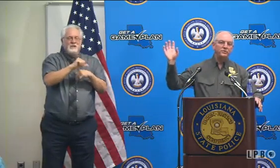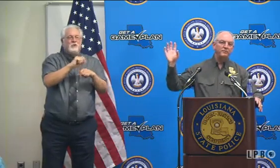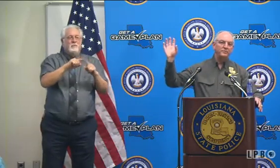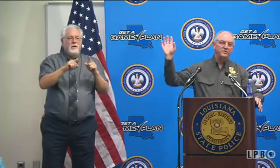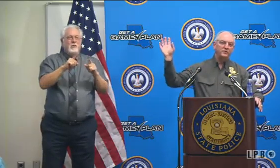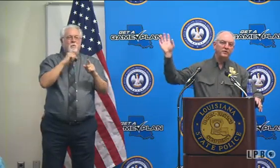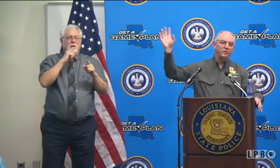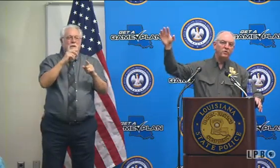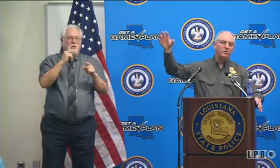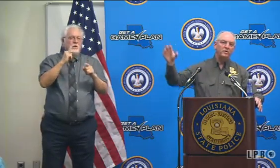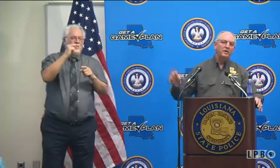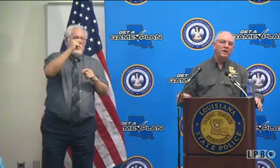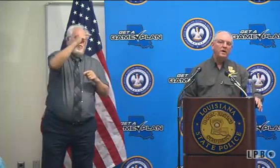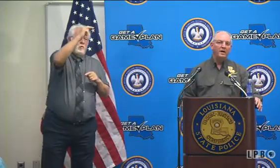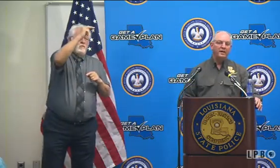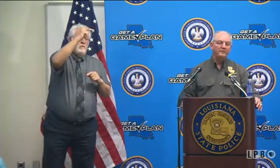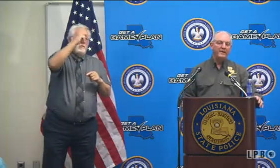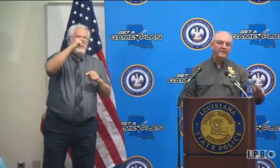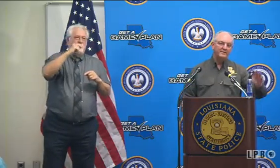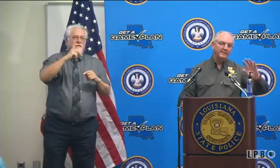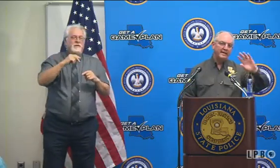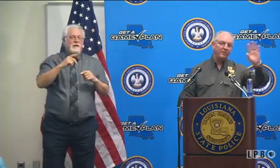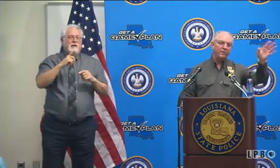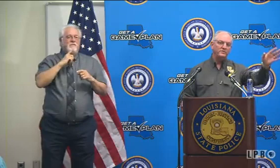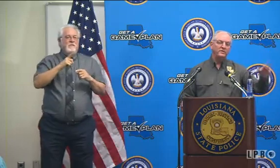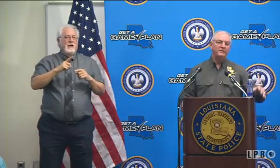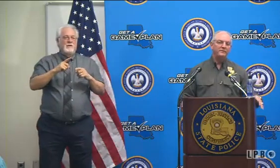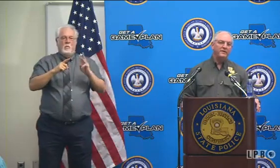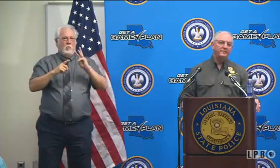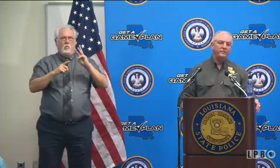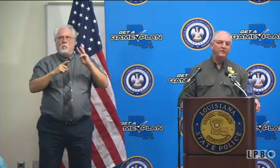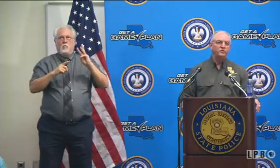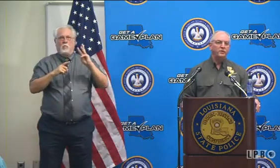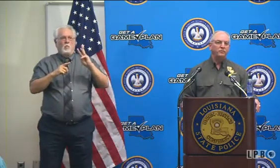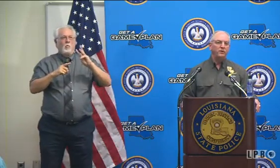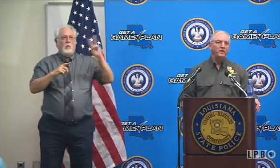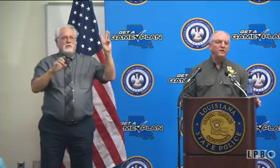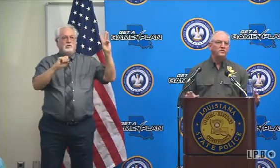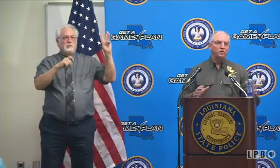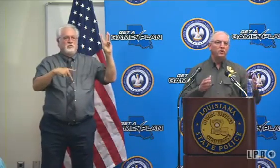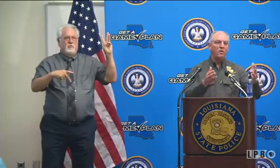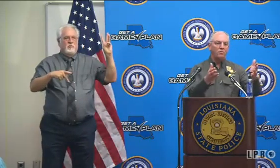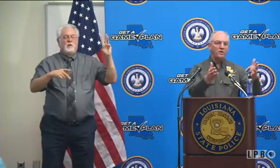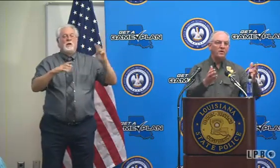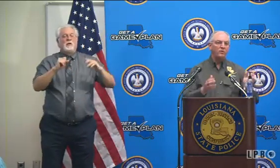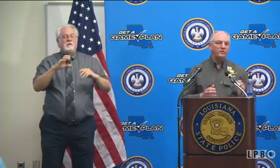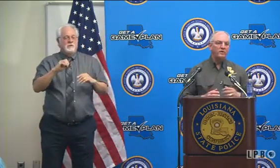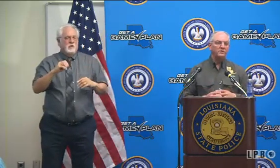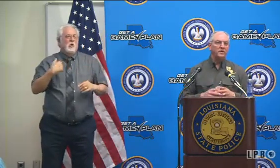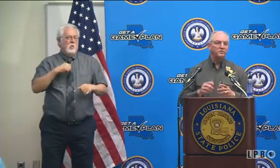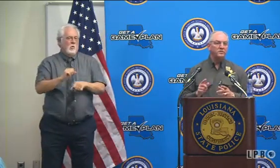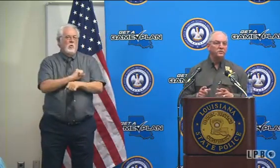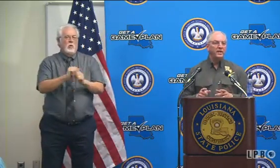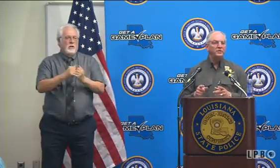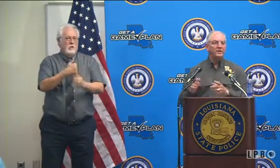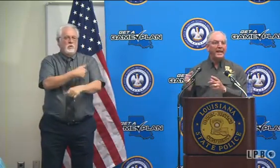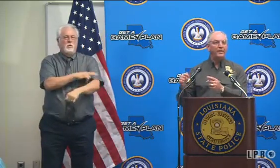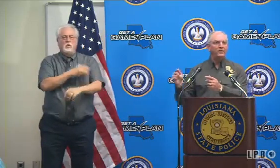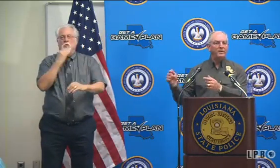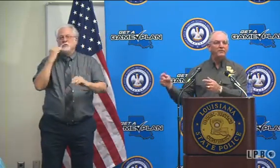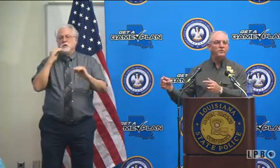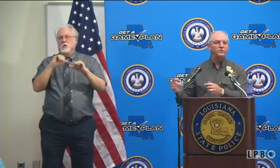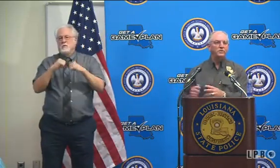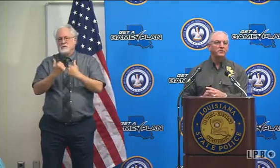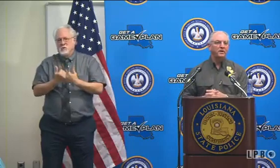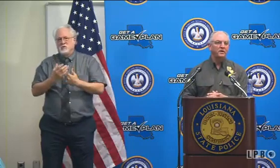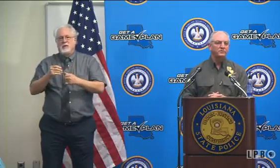it's actually much further north. In fact, it's out west of Shreveport. So we are working with the Nursing Home Association and